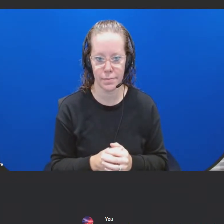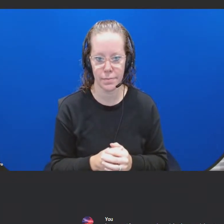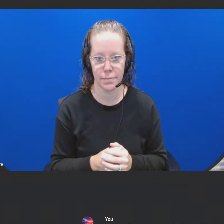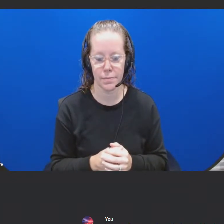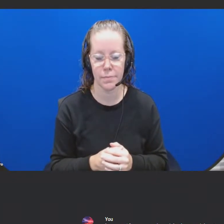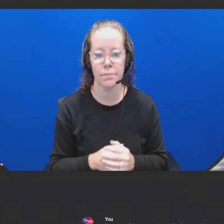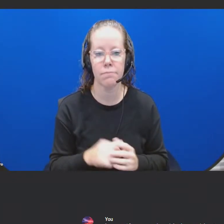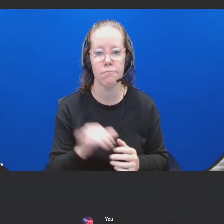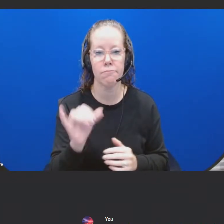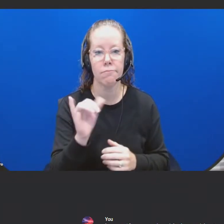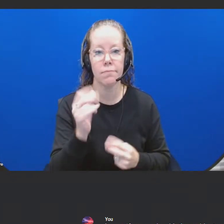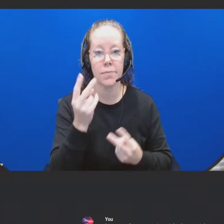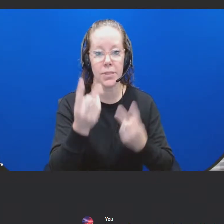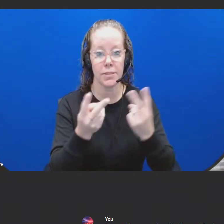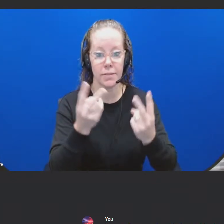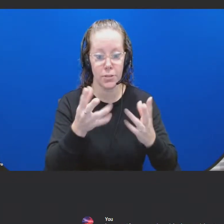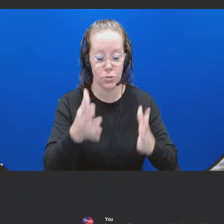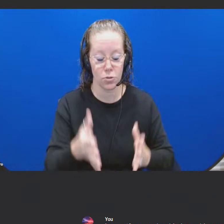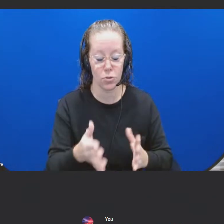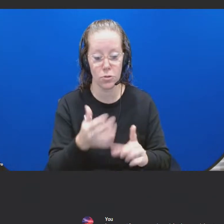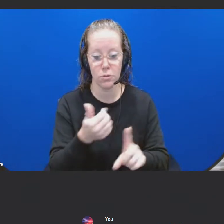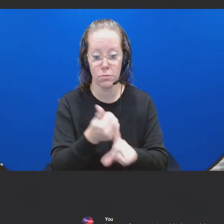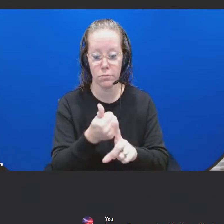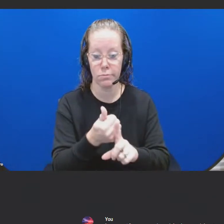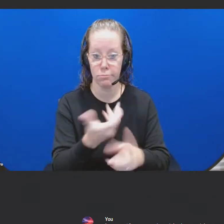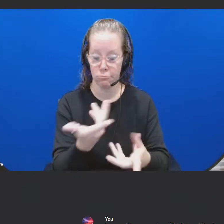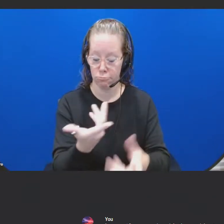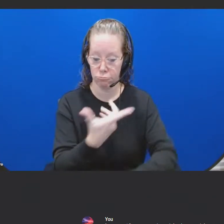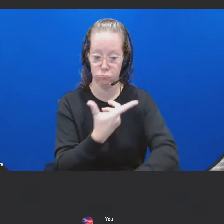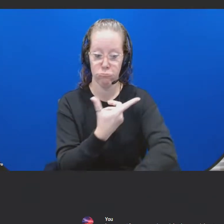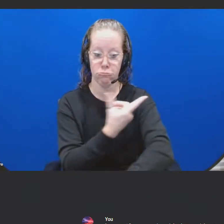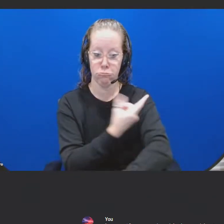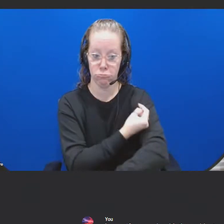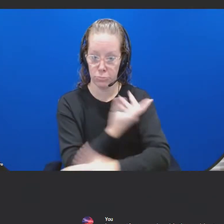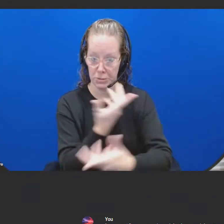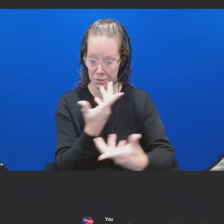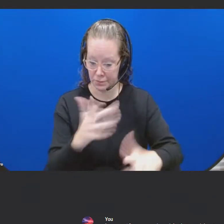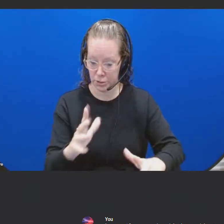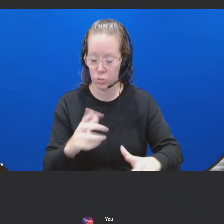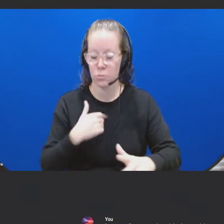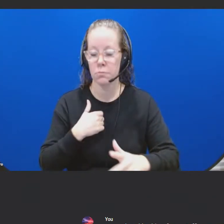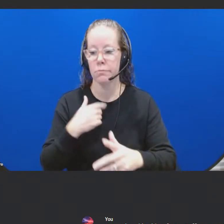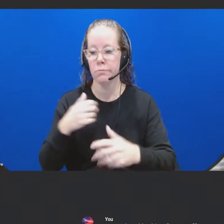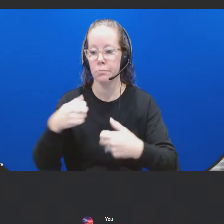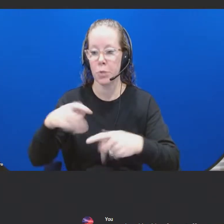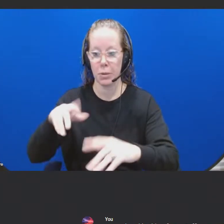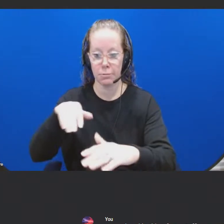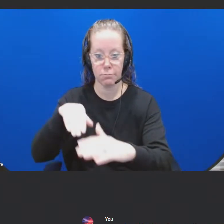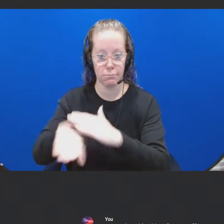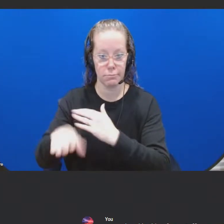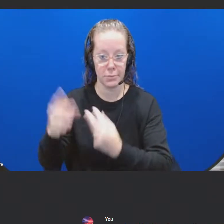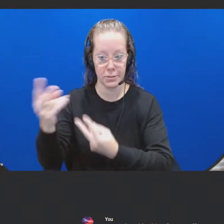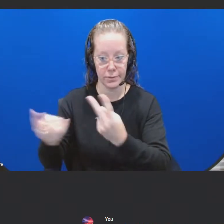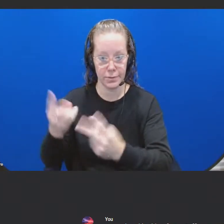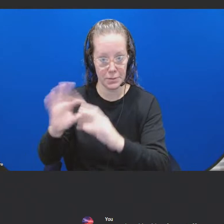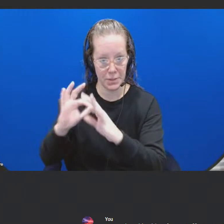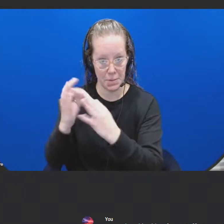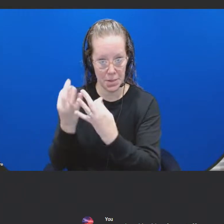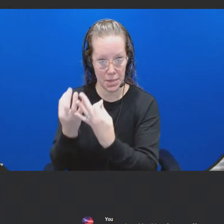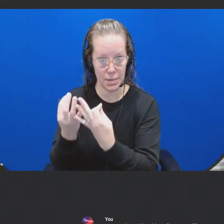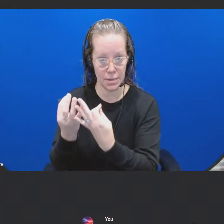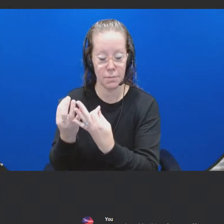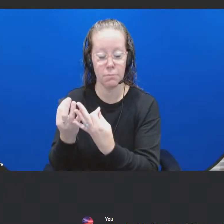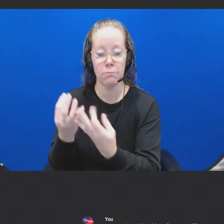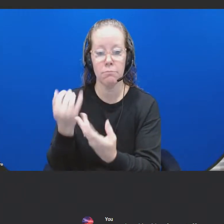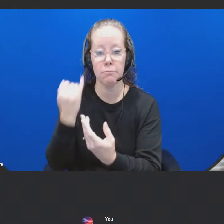visitors who are fully vaccinated can come and visit their family member. And if they choose to take their